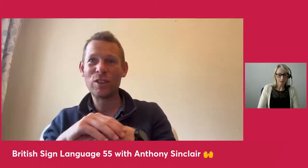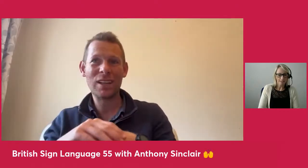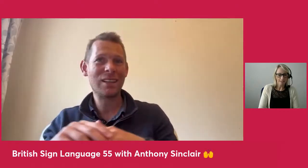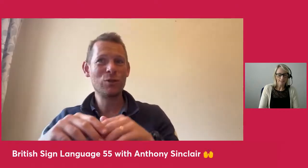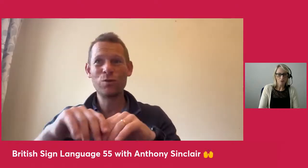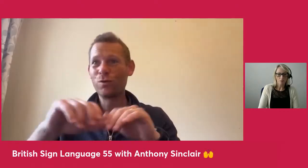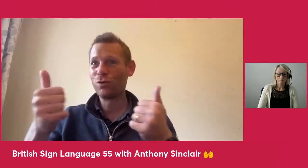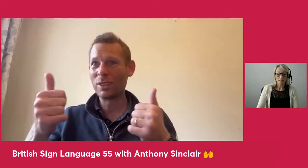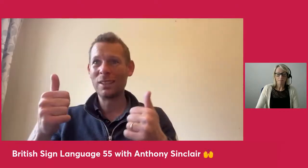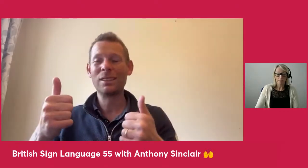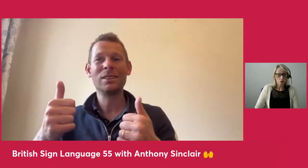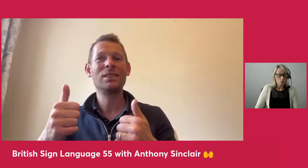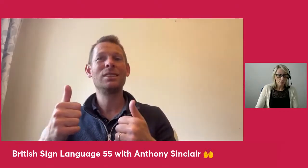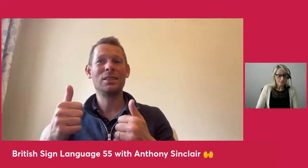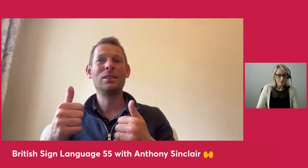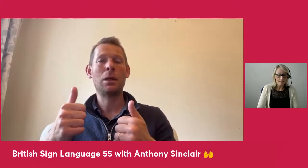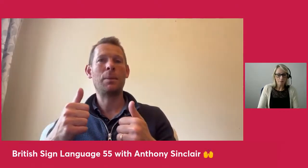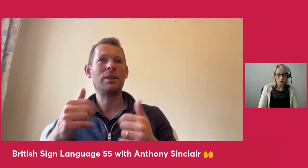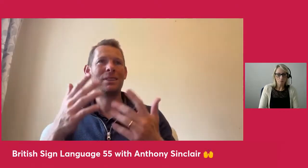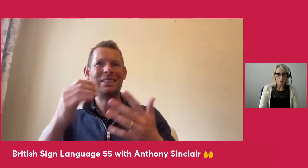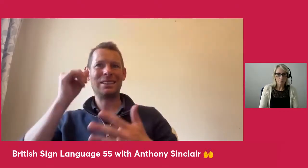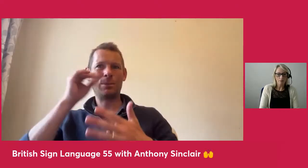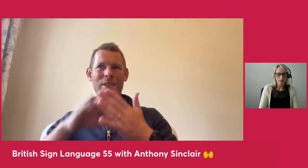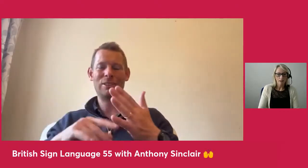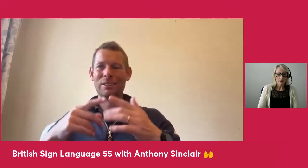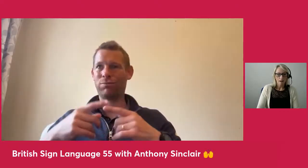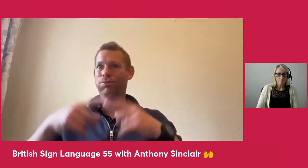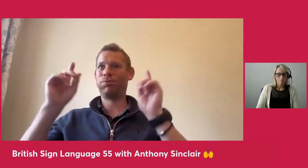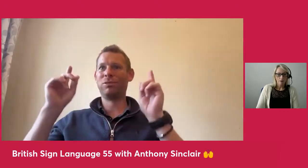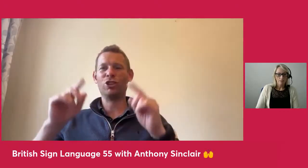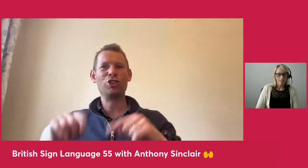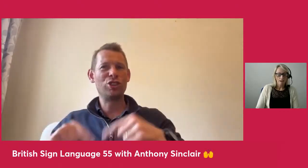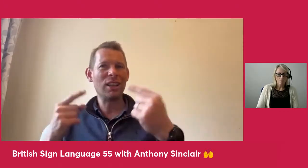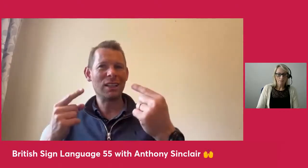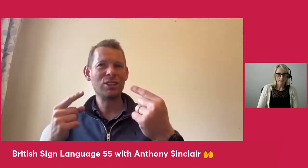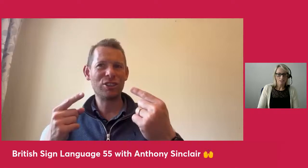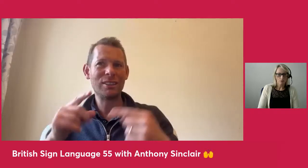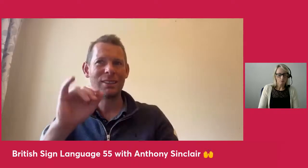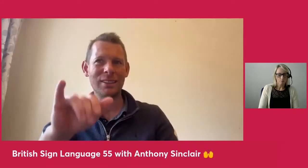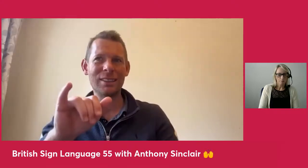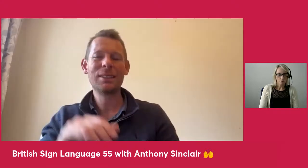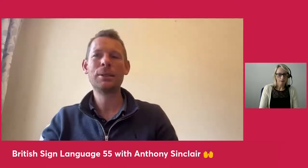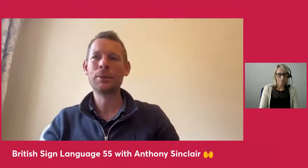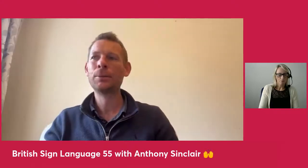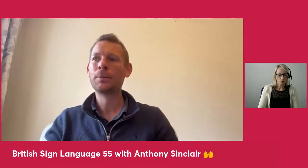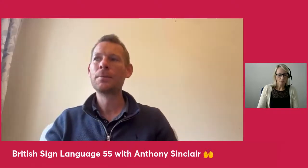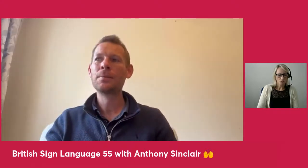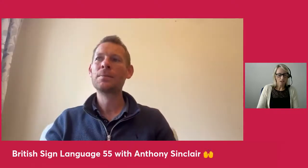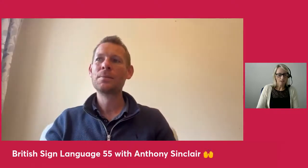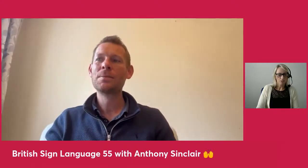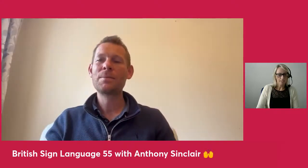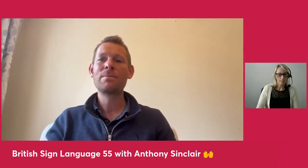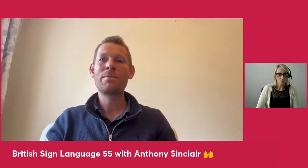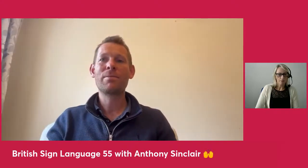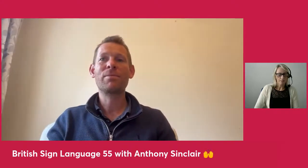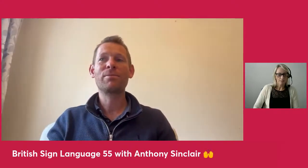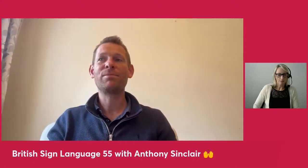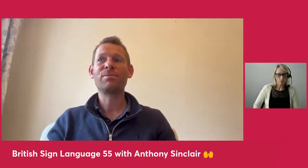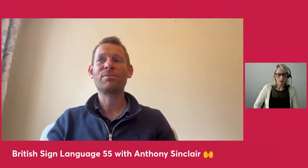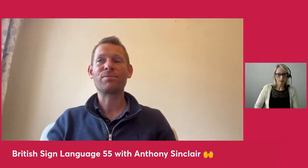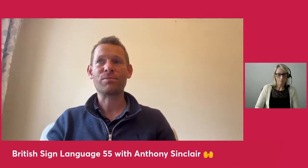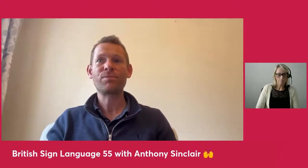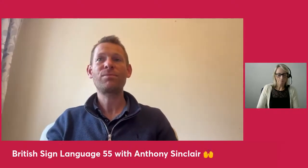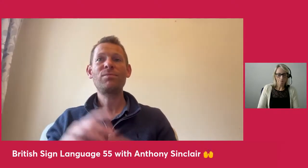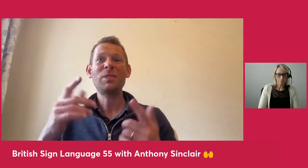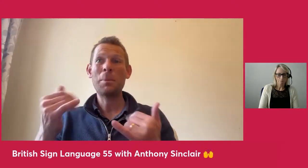and friendly and you can meet new faces and meet new people. But obviously, lots of people have quite challenging experiences